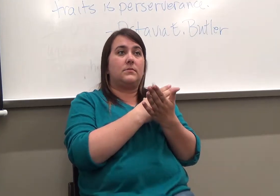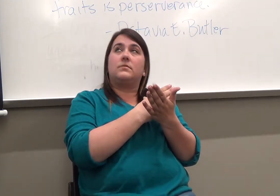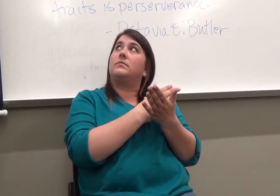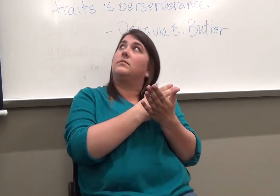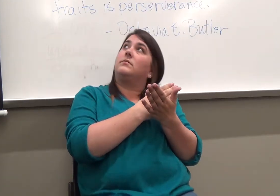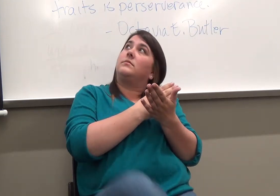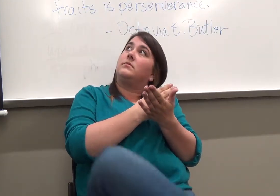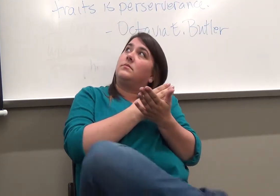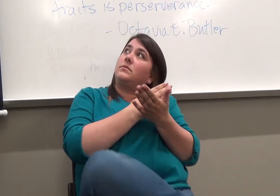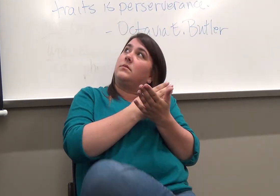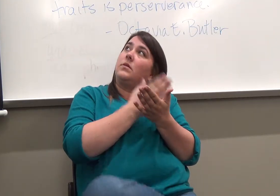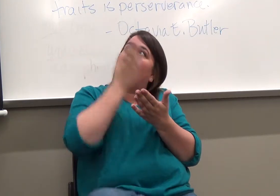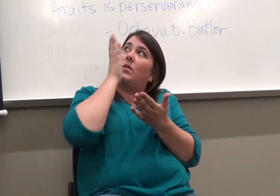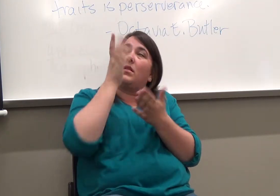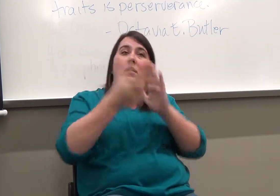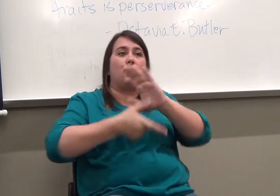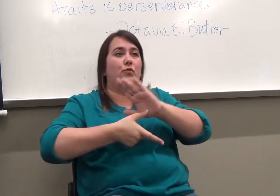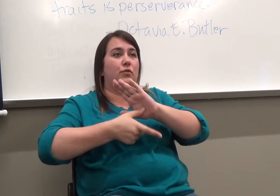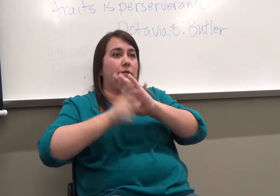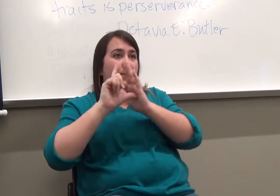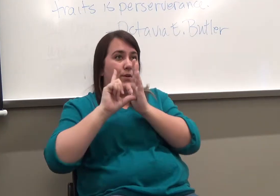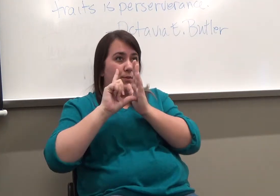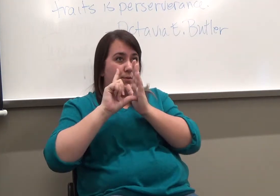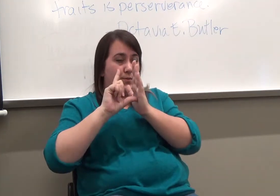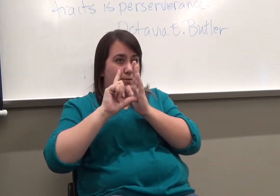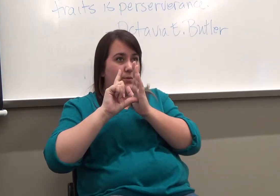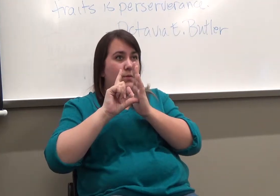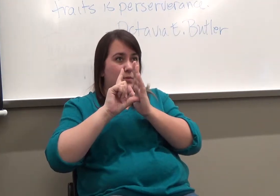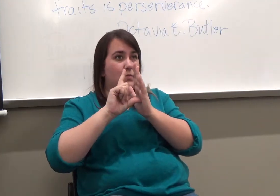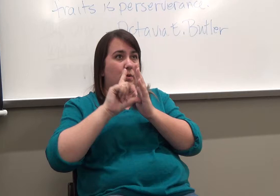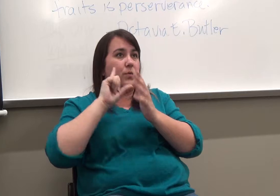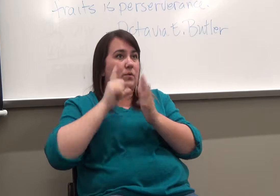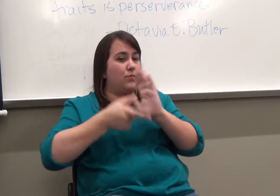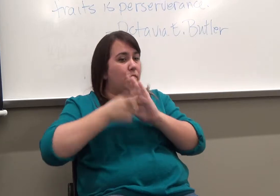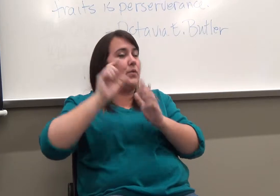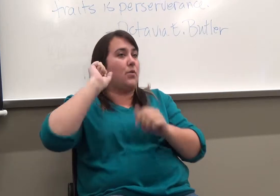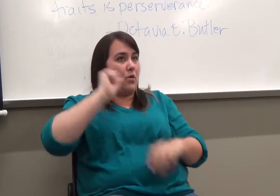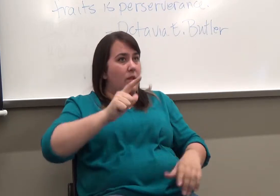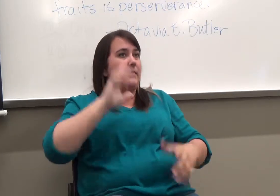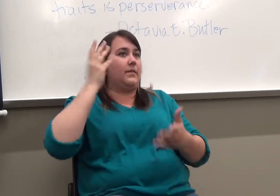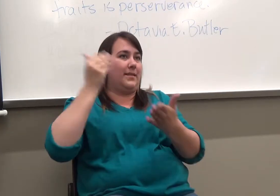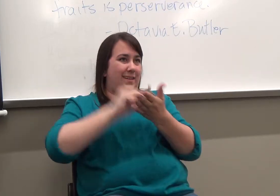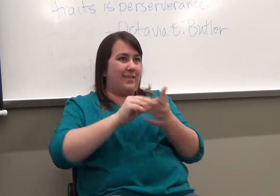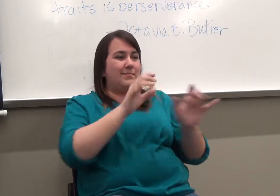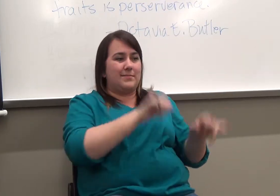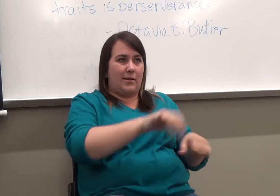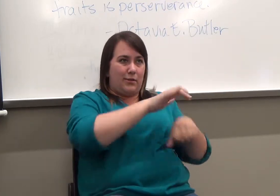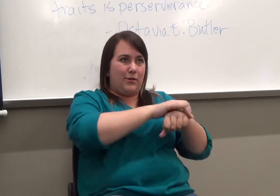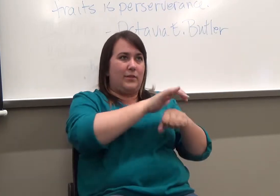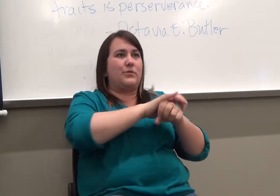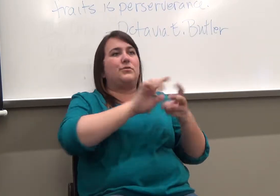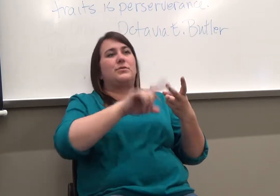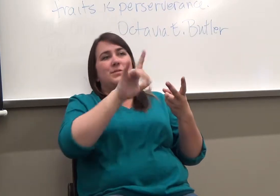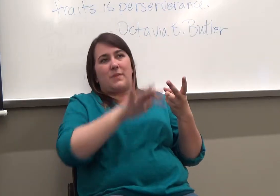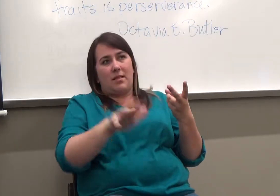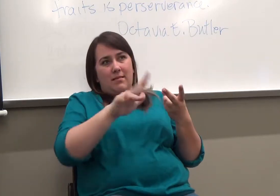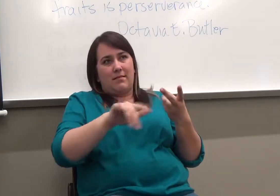is going to be a review. So you're going to have to go over all this stuff again. Standard English, spelling, and subject verb